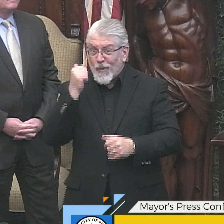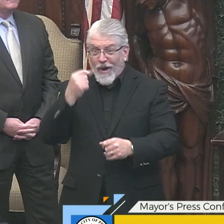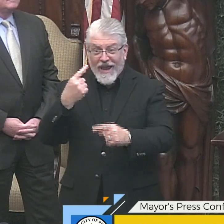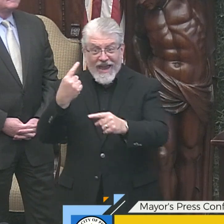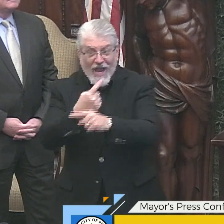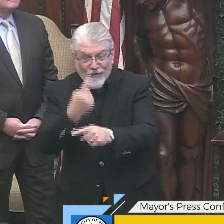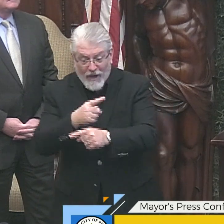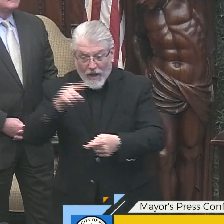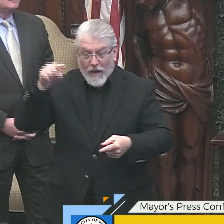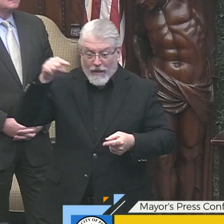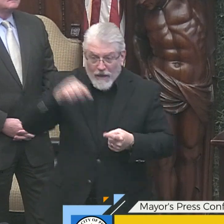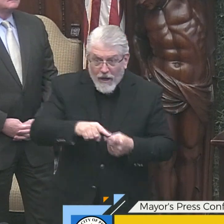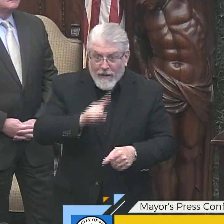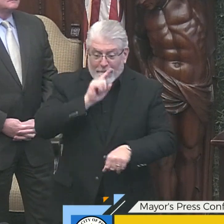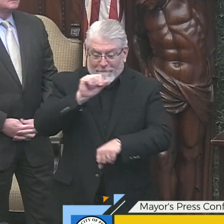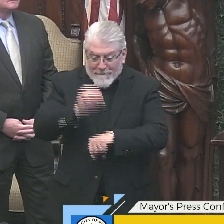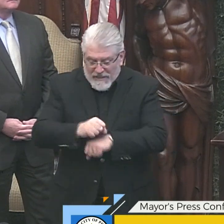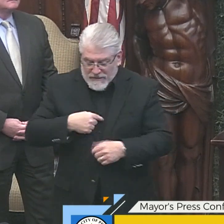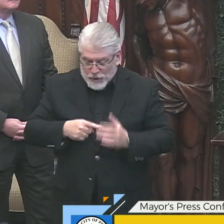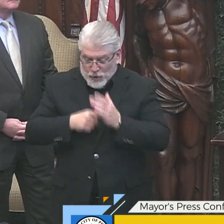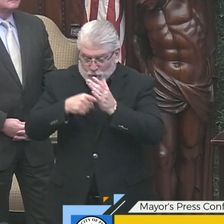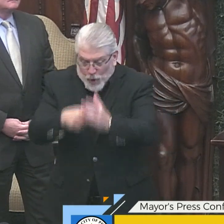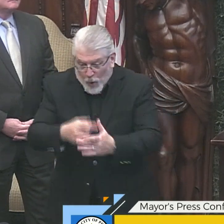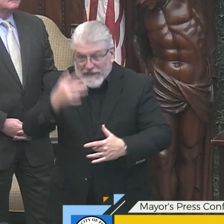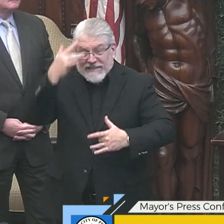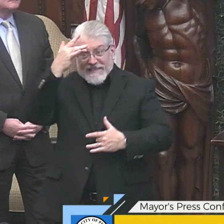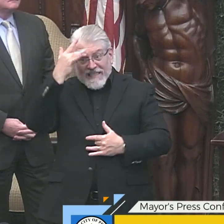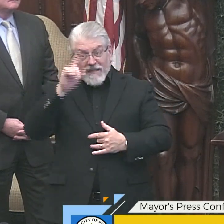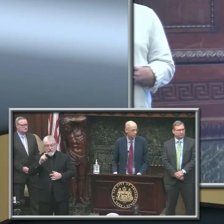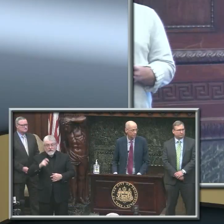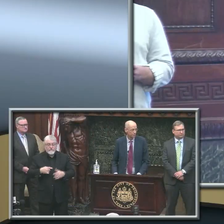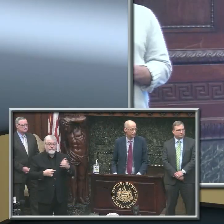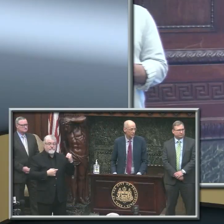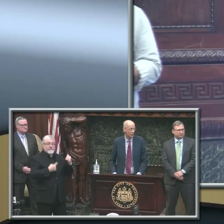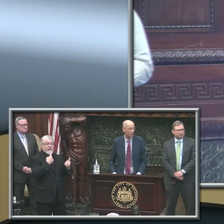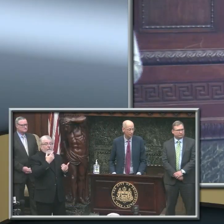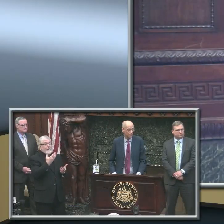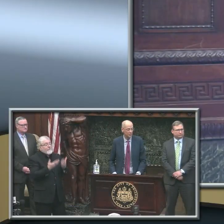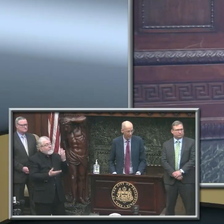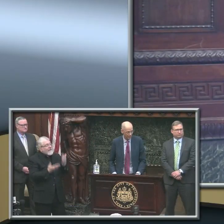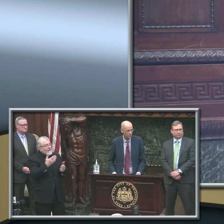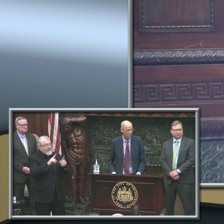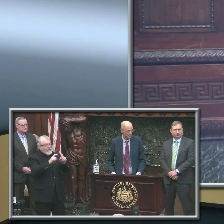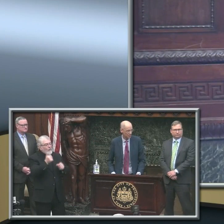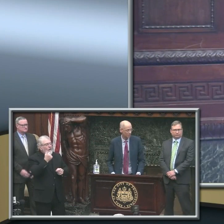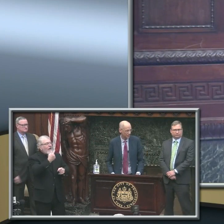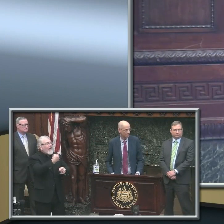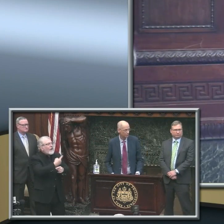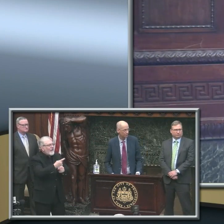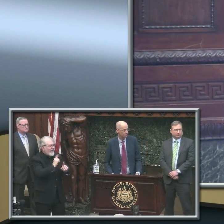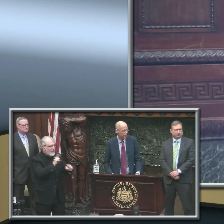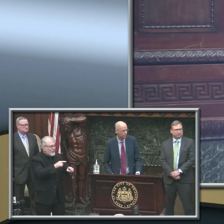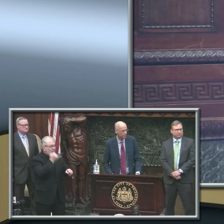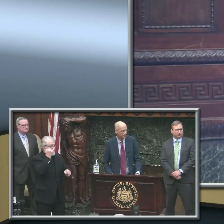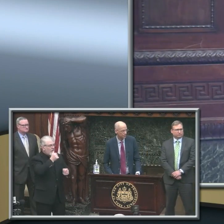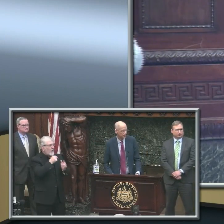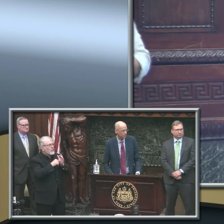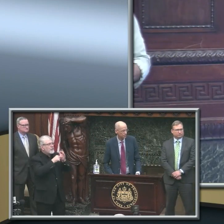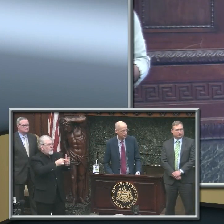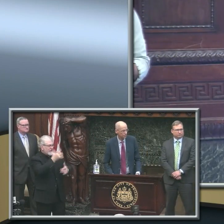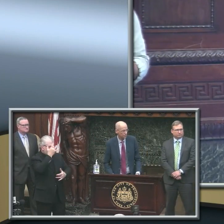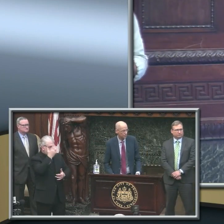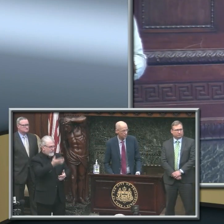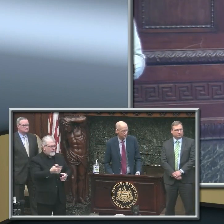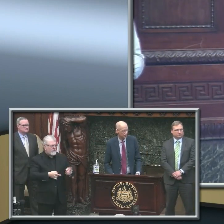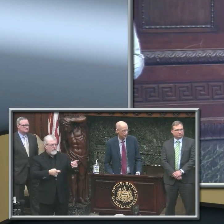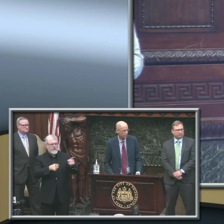It certainly may be inaccurate up until the time you show symptoms. Gotcha. You may have false negatives, to be specific. And then in terms